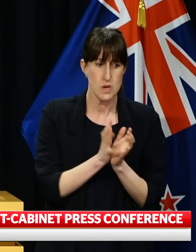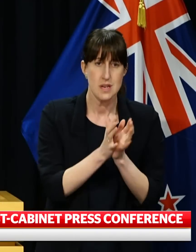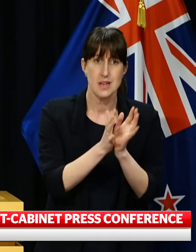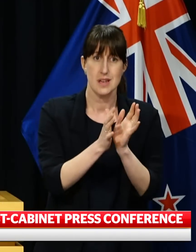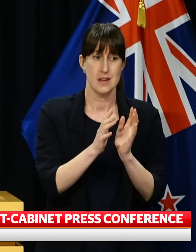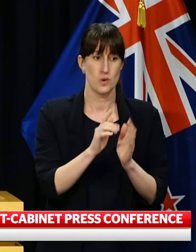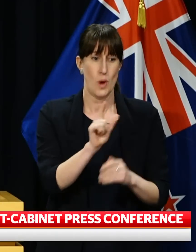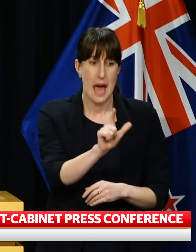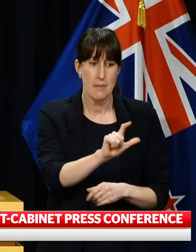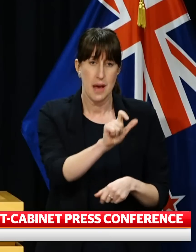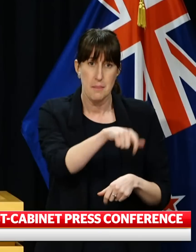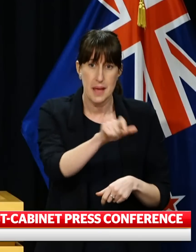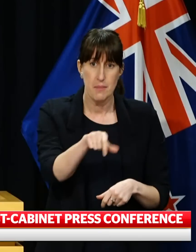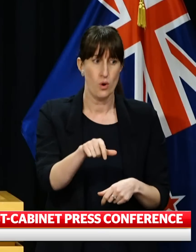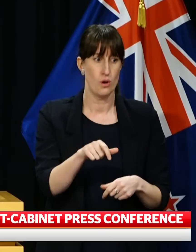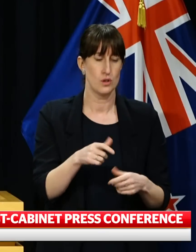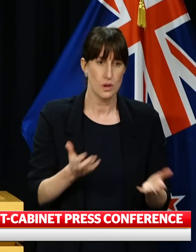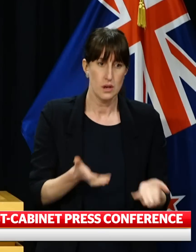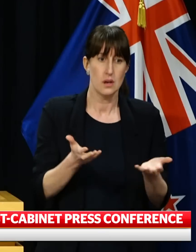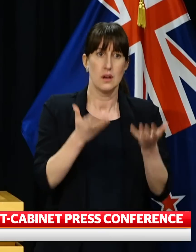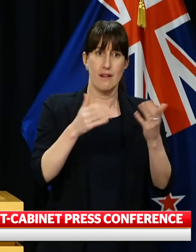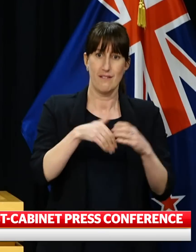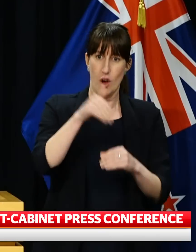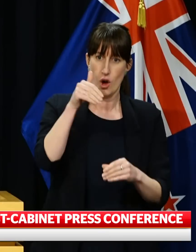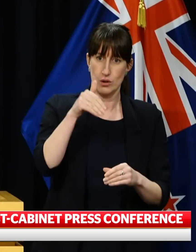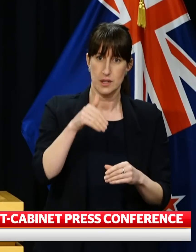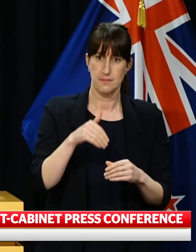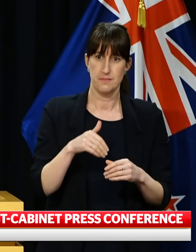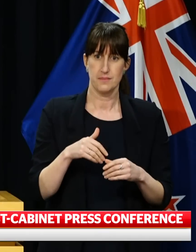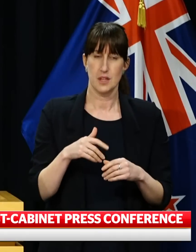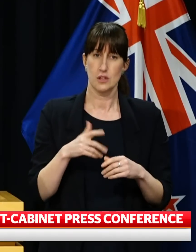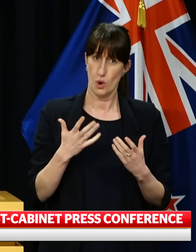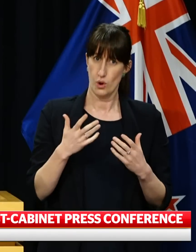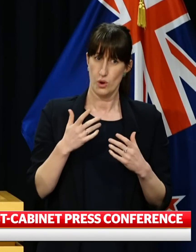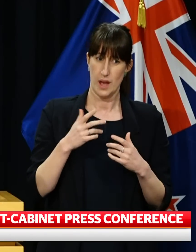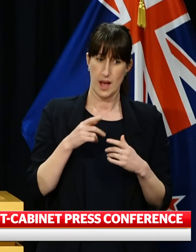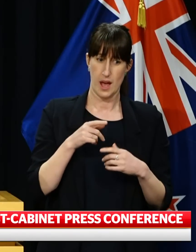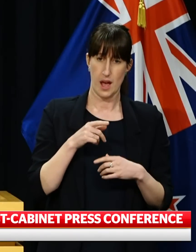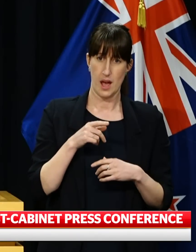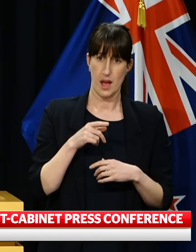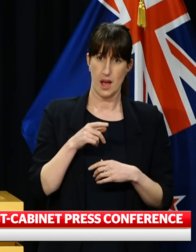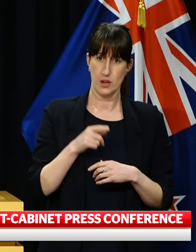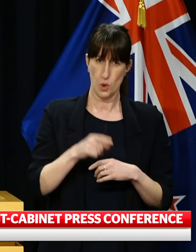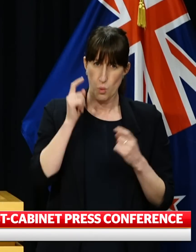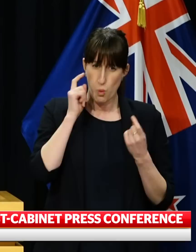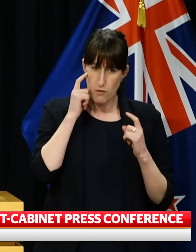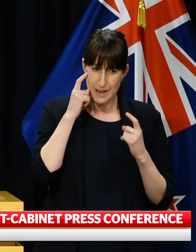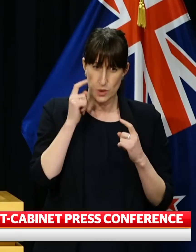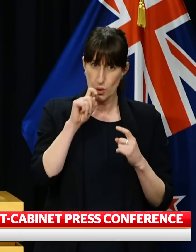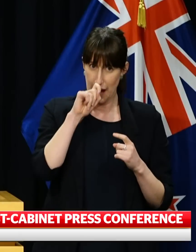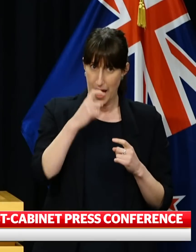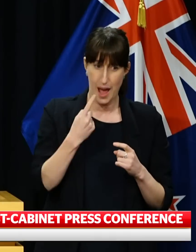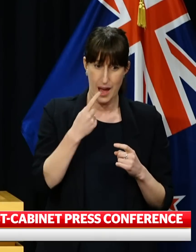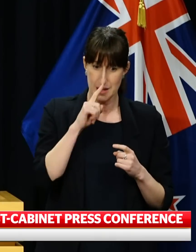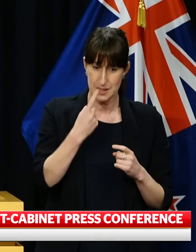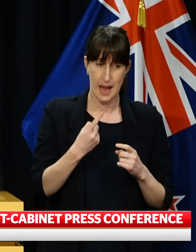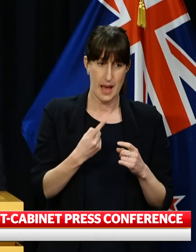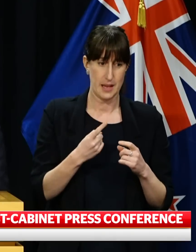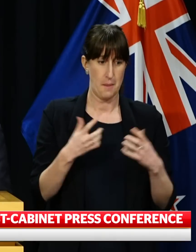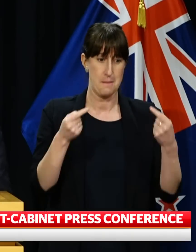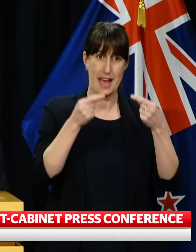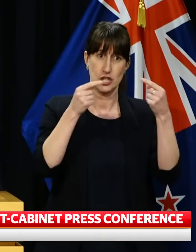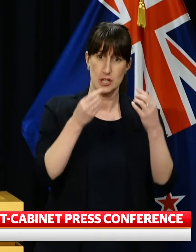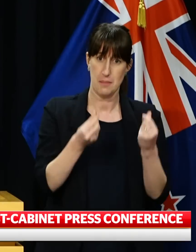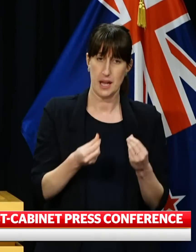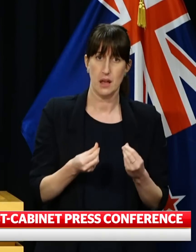to the party to get out there and vote. You can't do that unless you're visible. So are you worried that you can't match them dollar for dollar? But we're fundraising. We always do